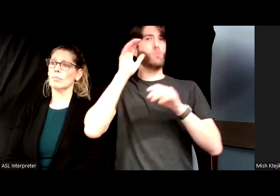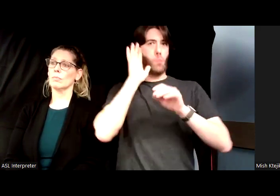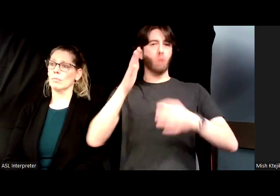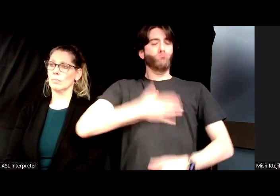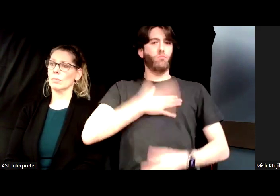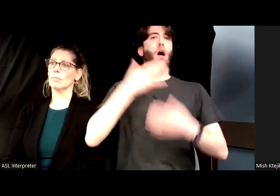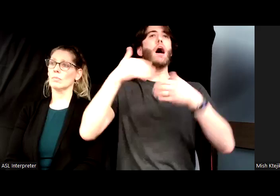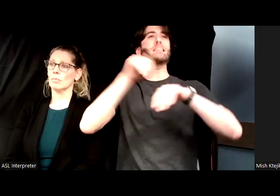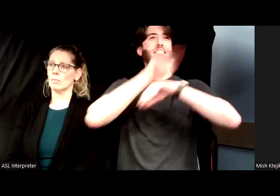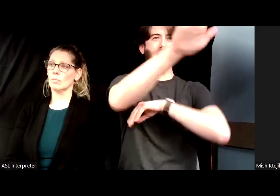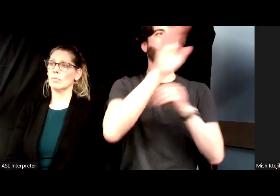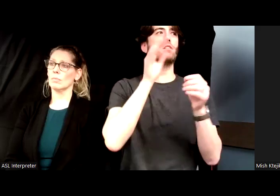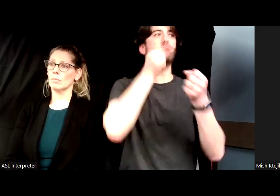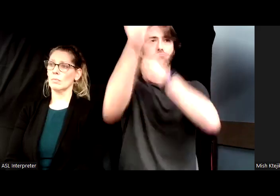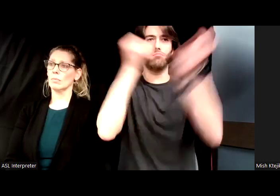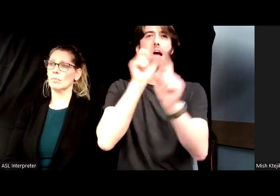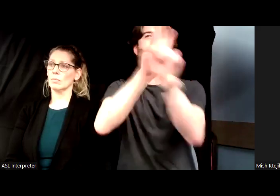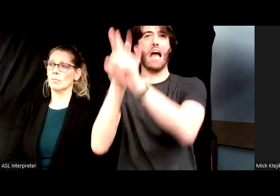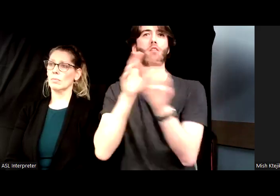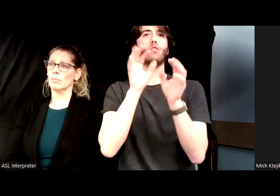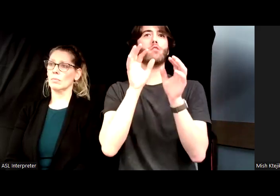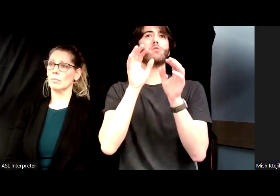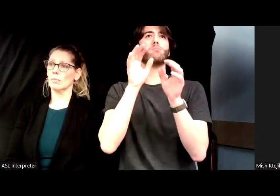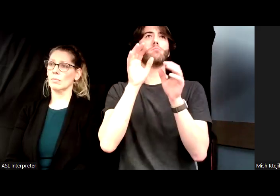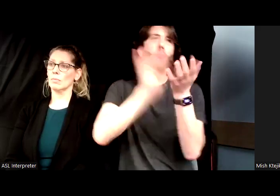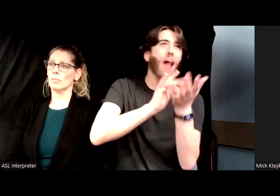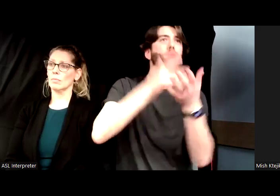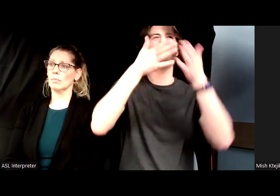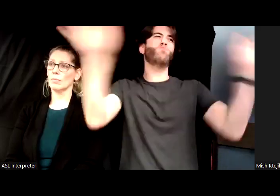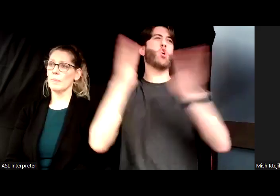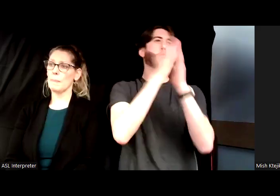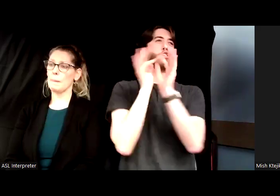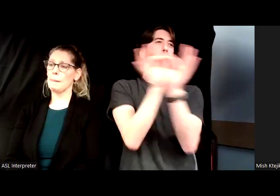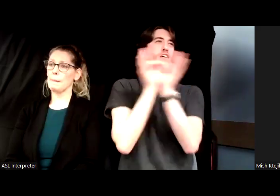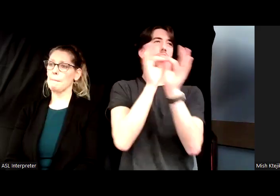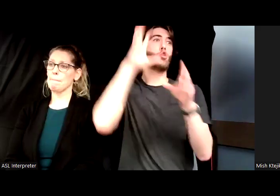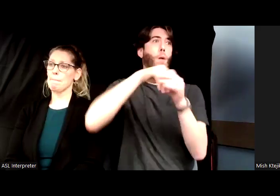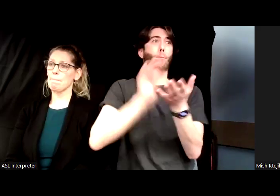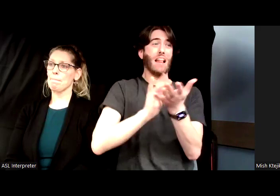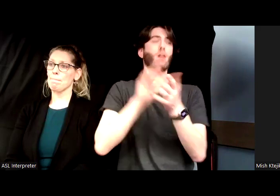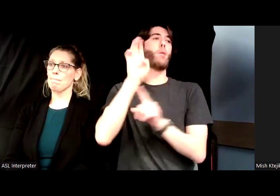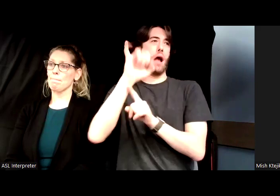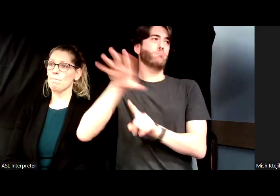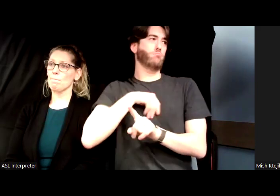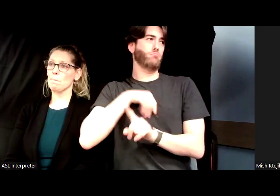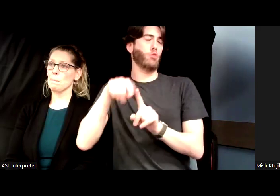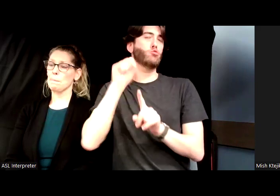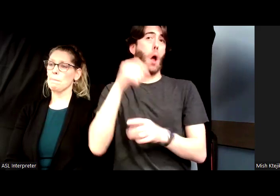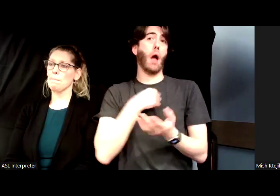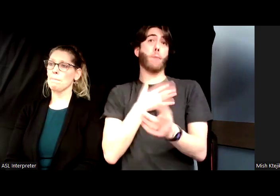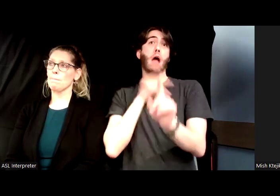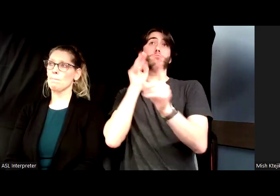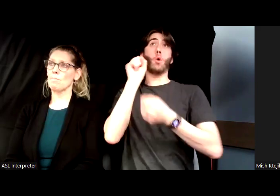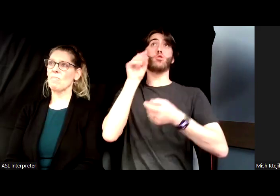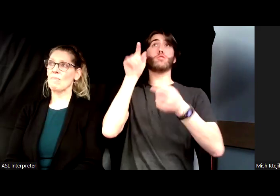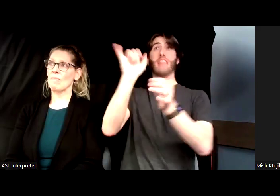was accepted. And they were willing to be placed, and we did place them out in the community to interpret medical settings. So